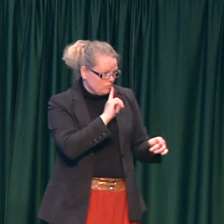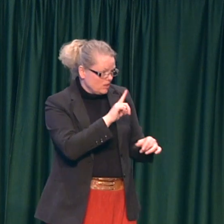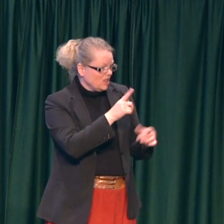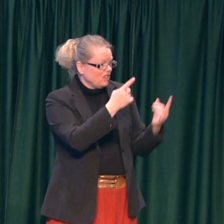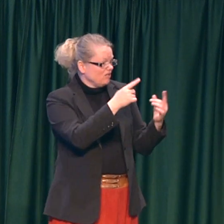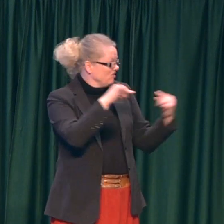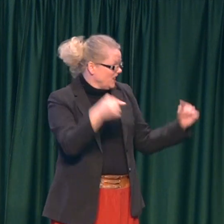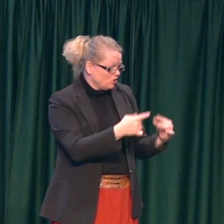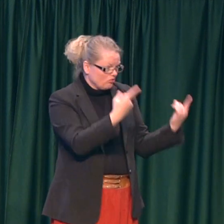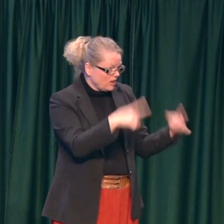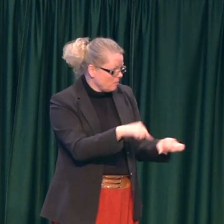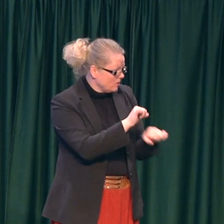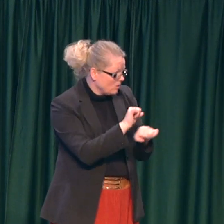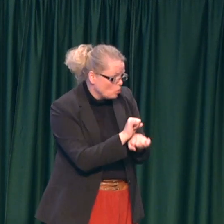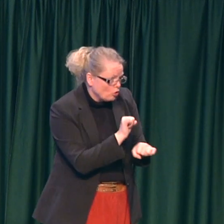it an interpretation error?